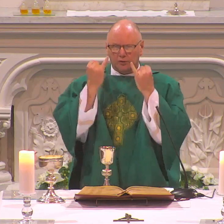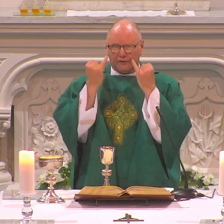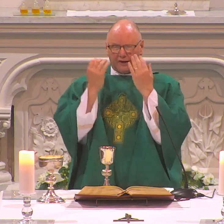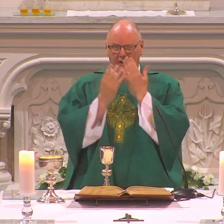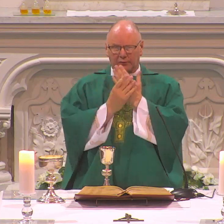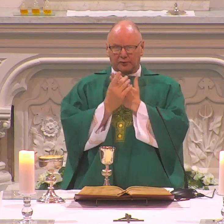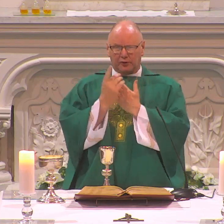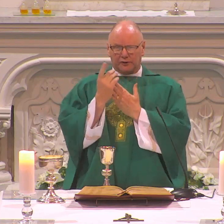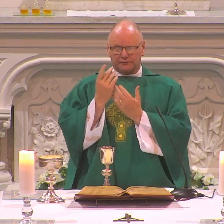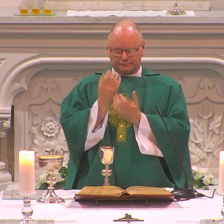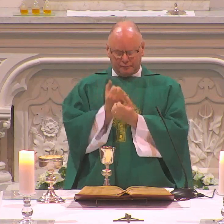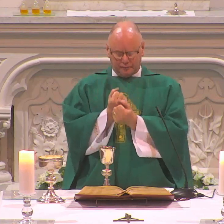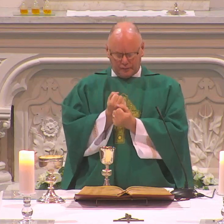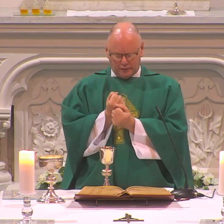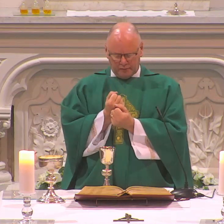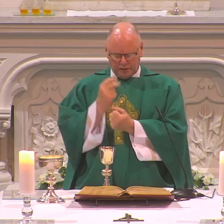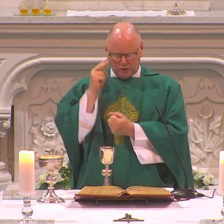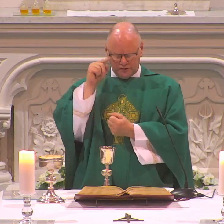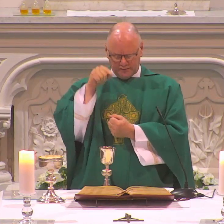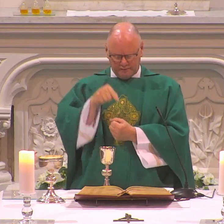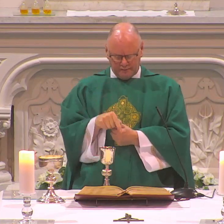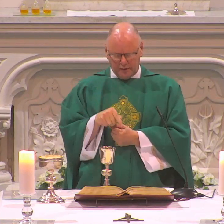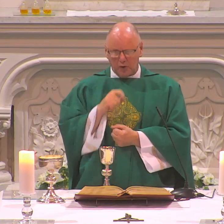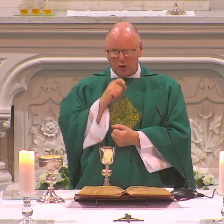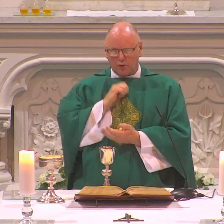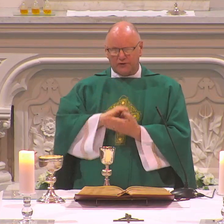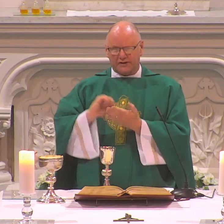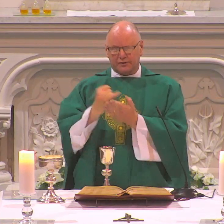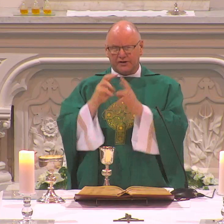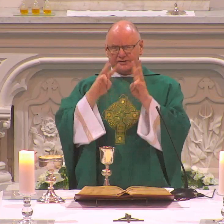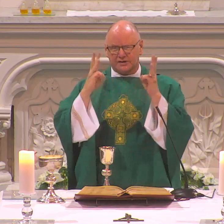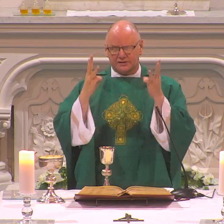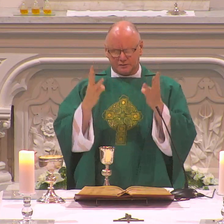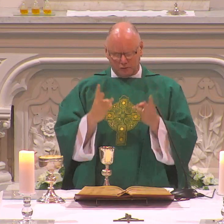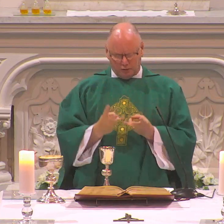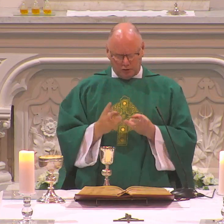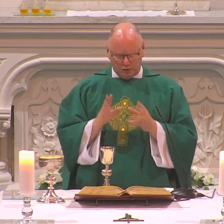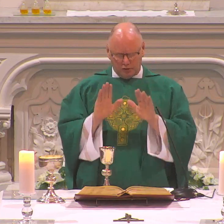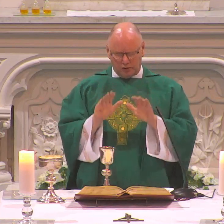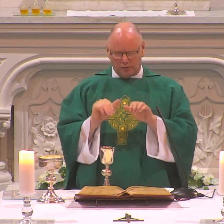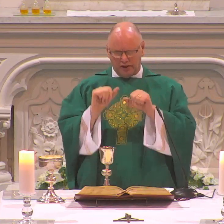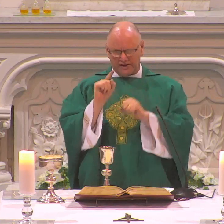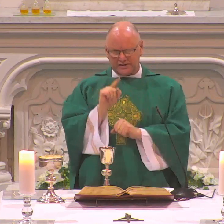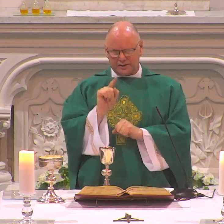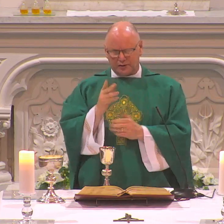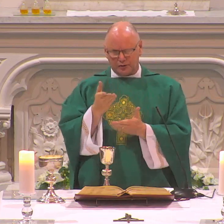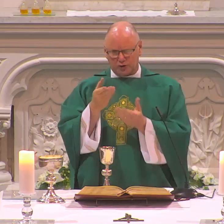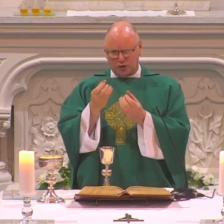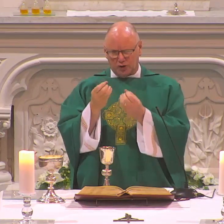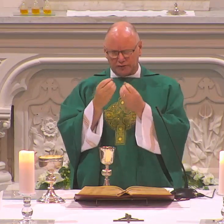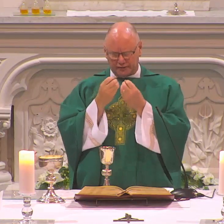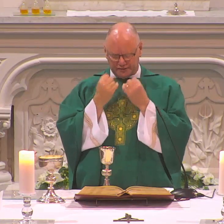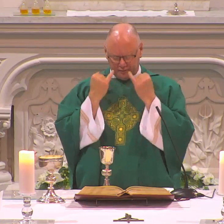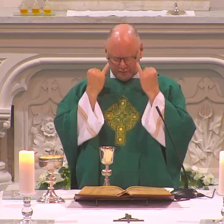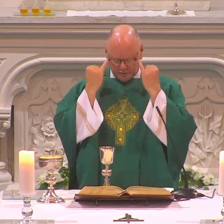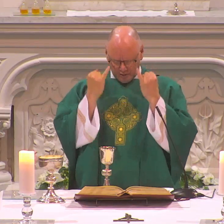Behold the Lamb of God. Behold him, who takes away the sins of the world. Blessed are those called